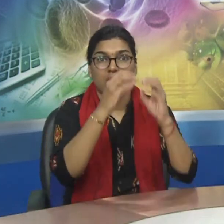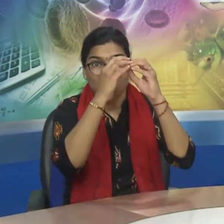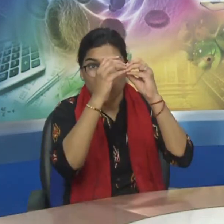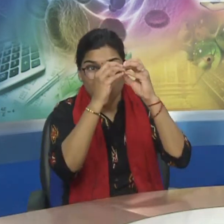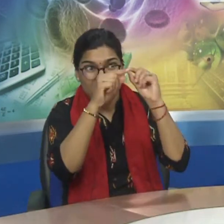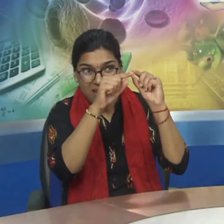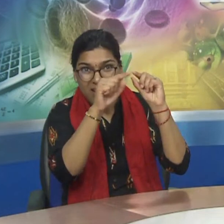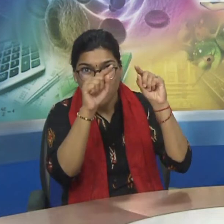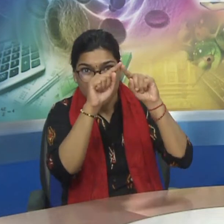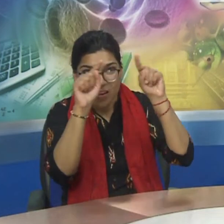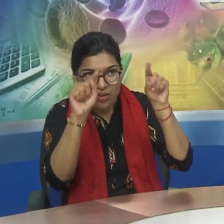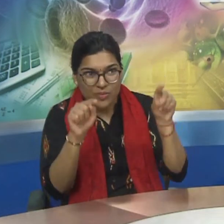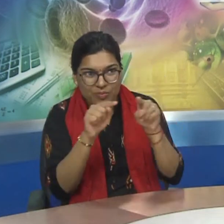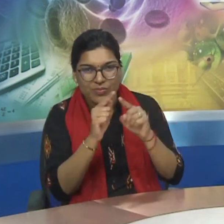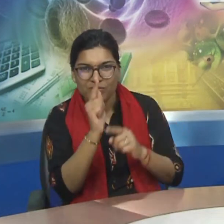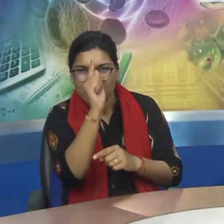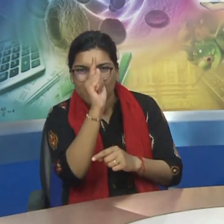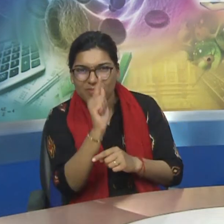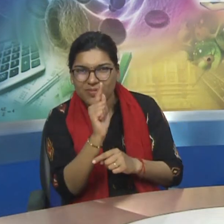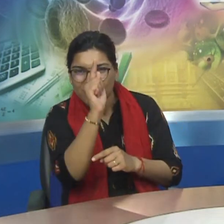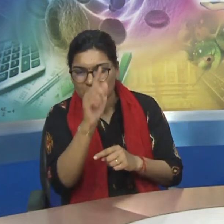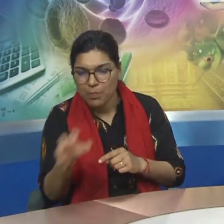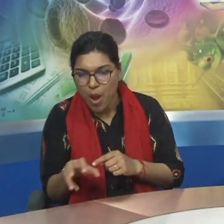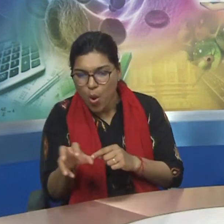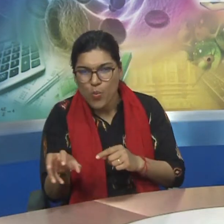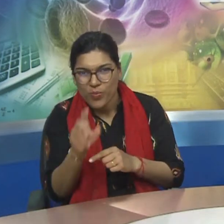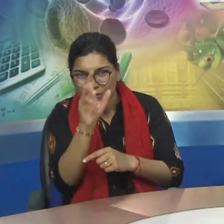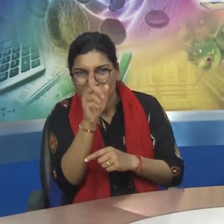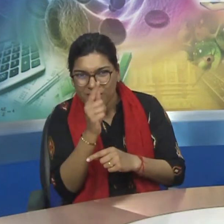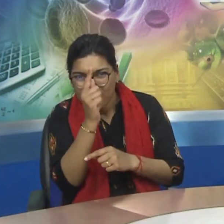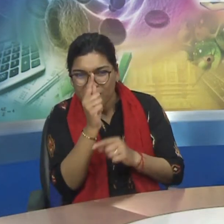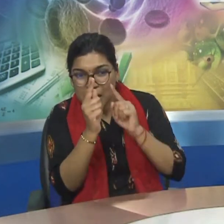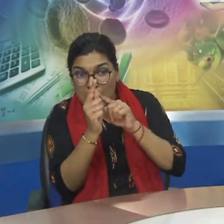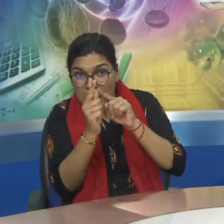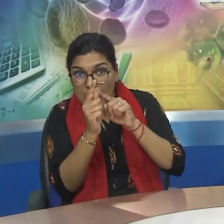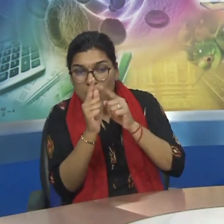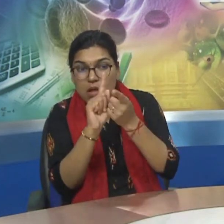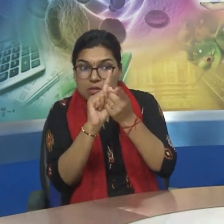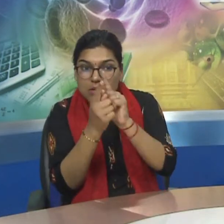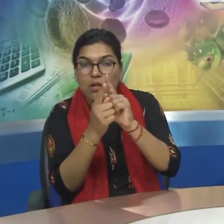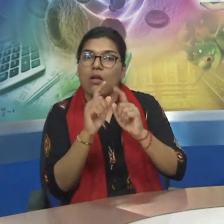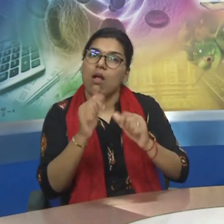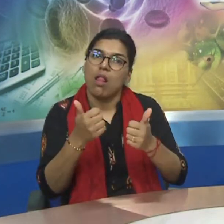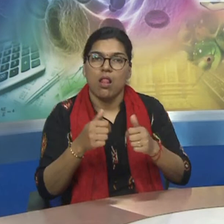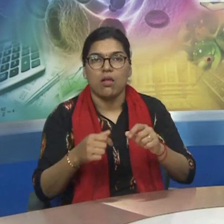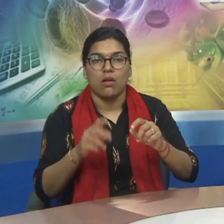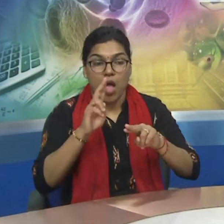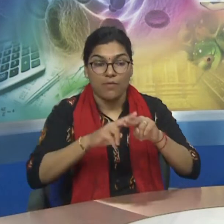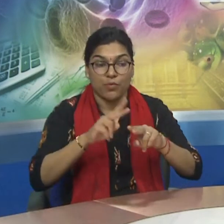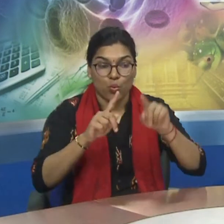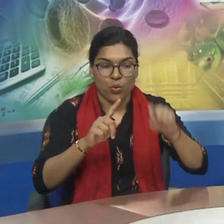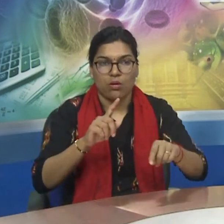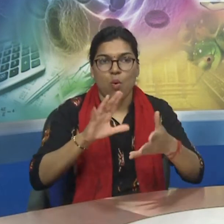F2 is also used for selecting the cell